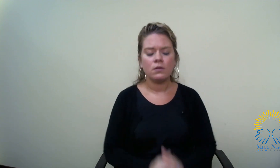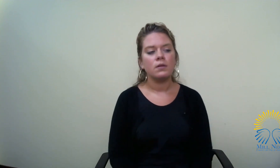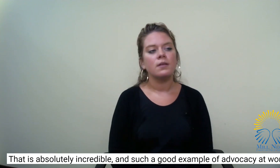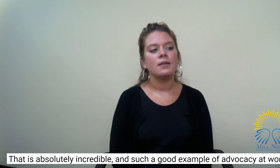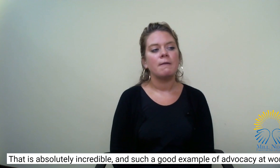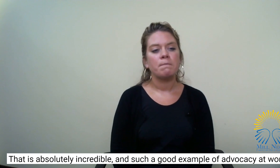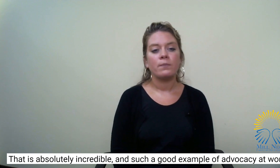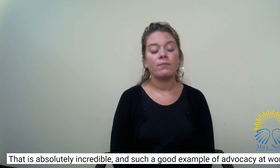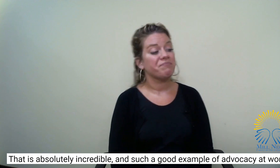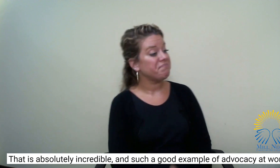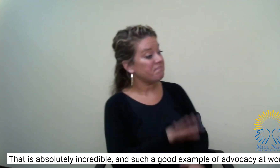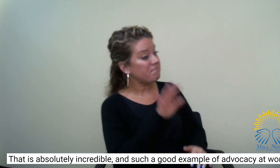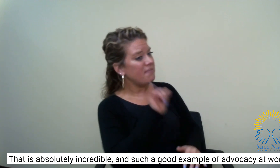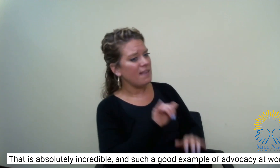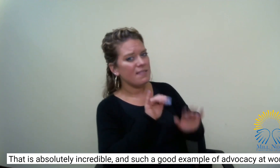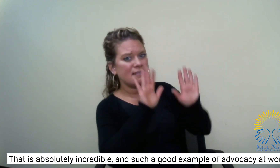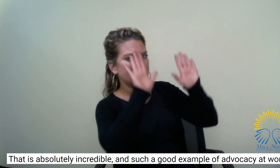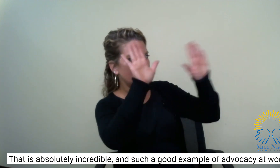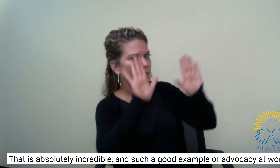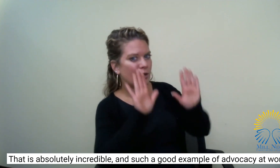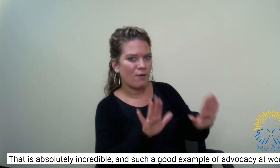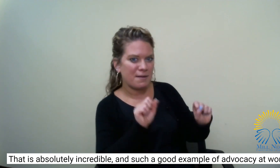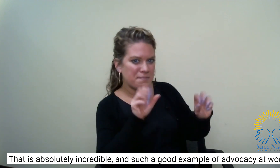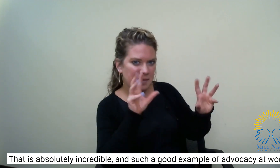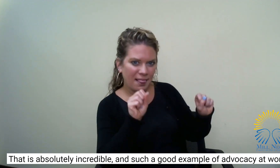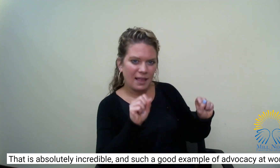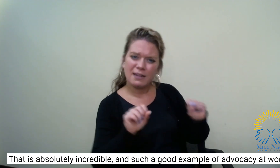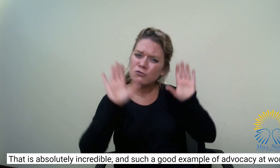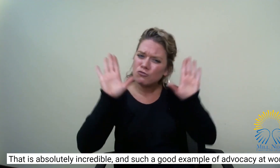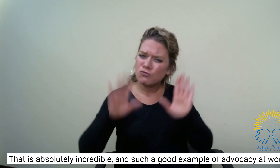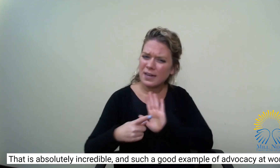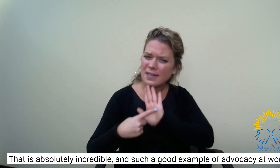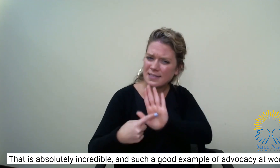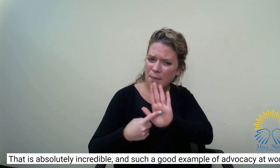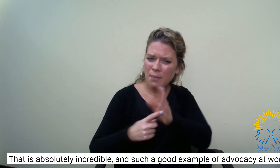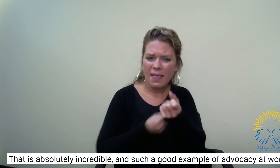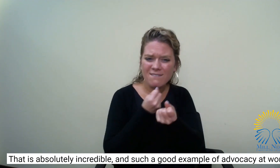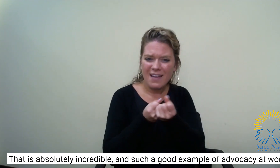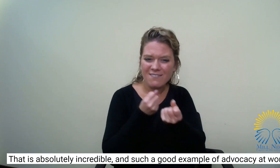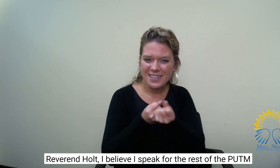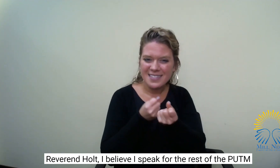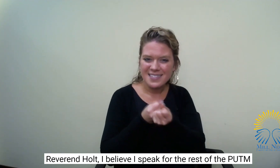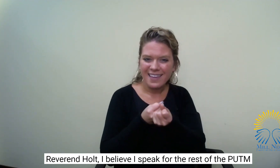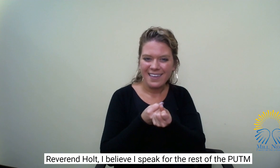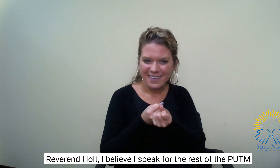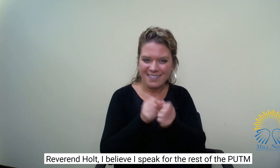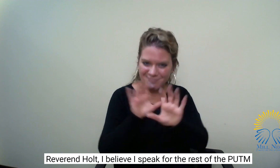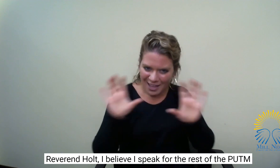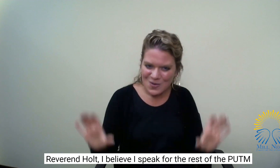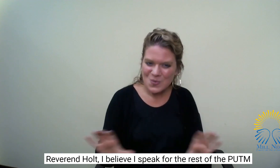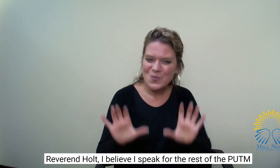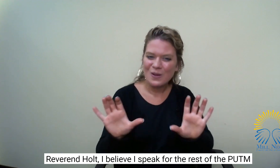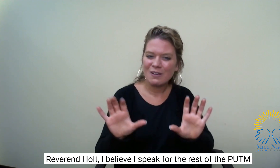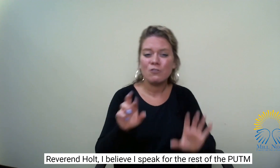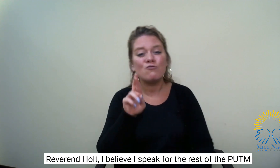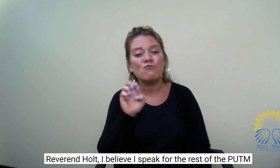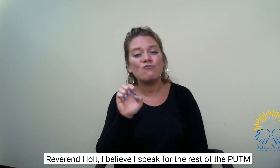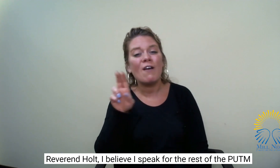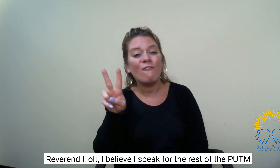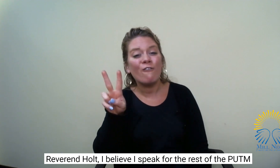That is absolutely incredible, and such a good example of advocacy at work. Reverend Holt, I believe I speak for the rest of the Putnam team